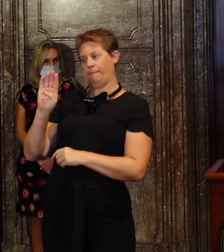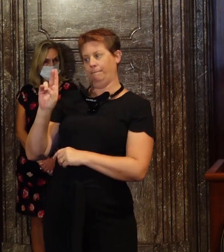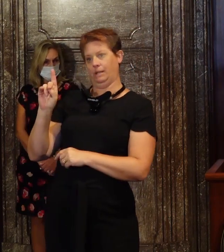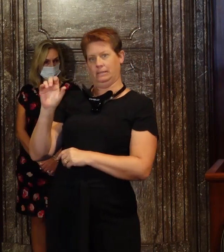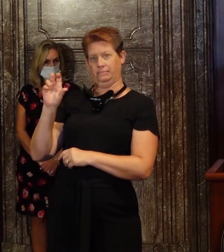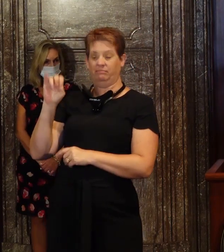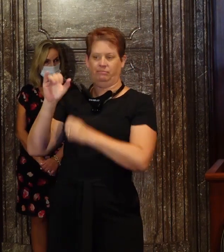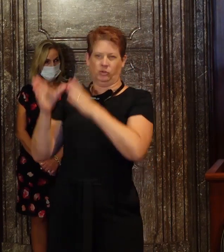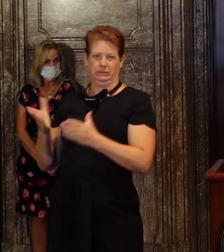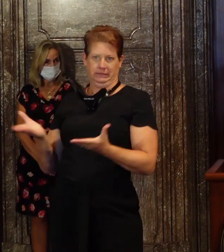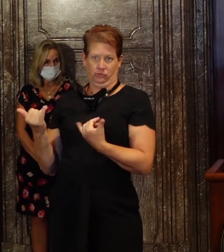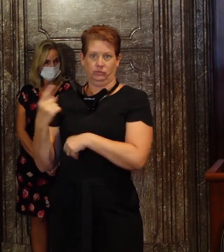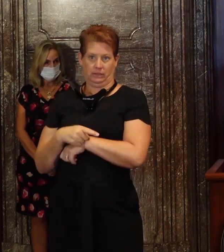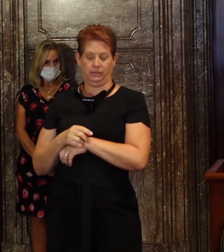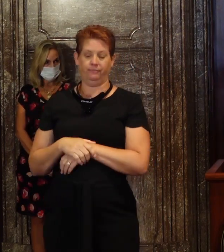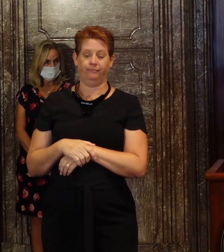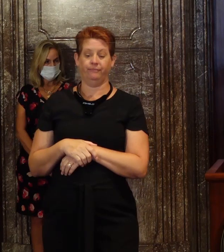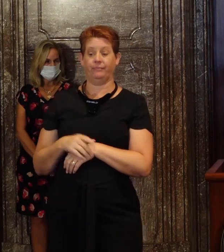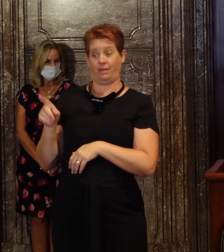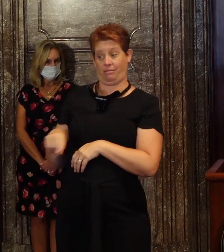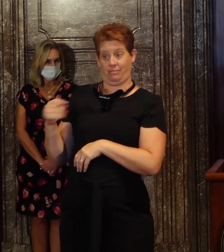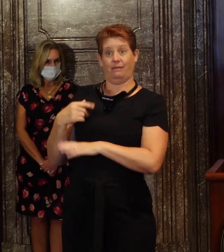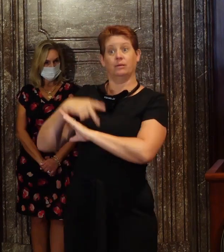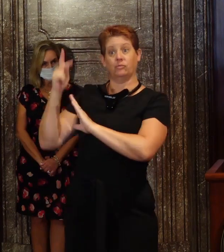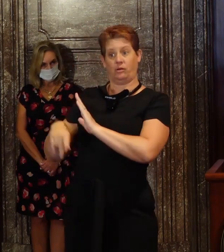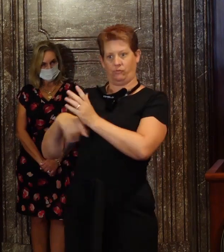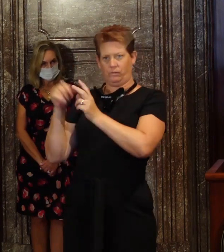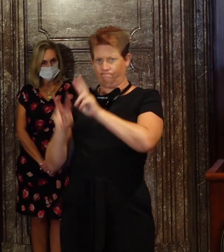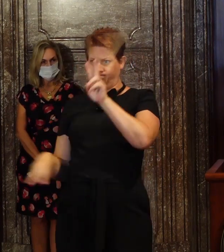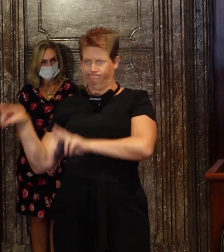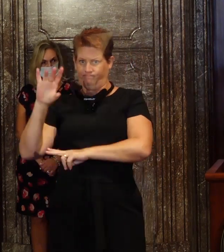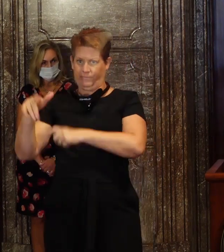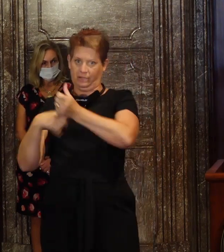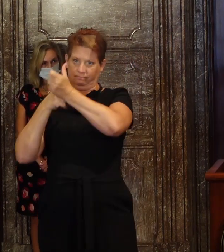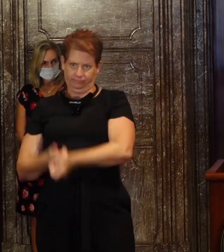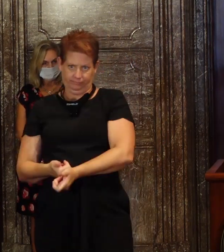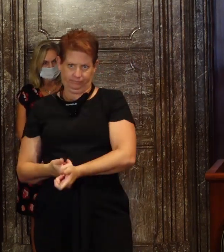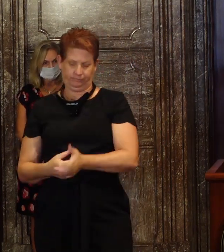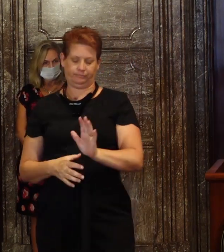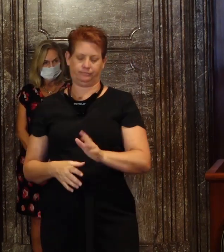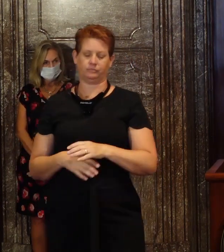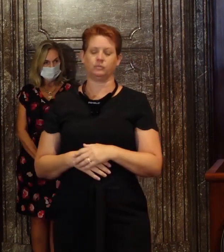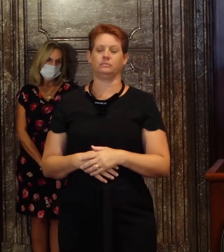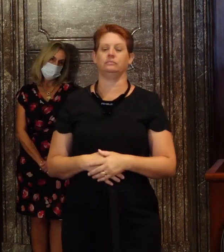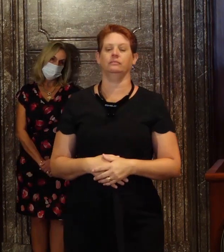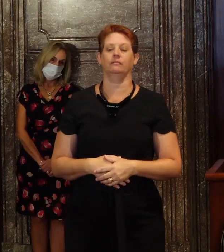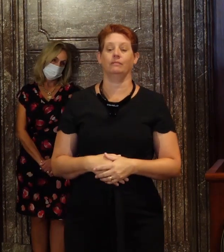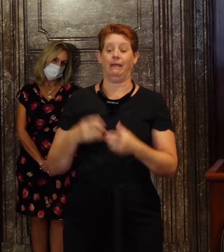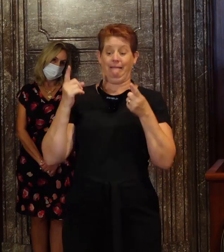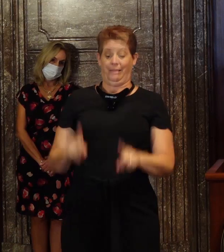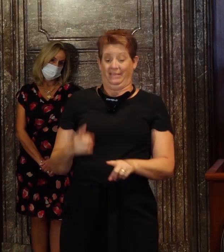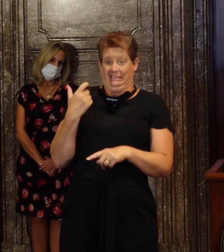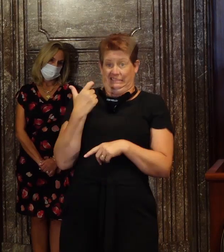here today. They have a program for monitoring compliance. Recently, the Department of